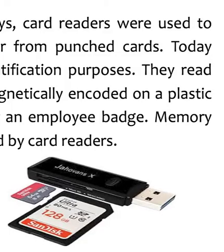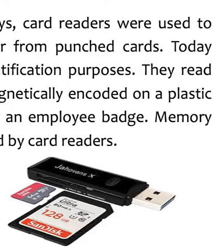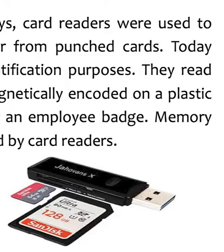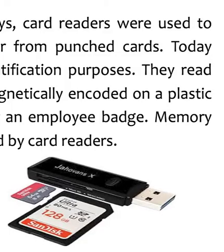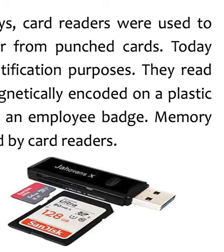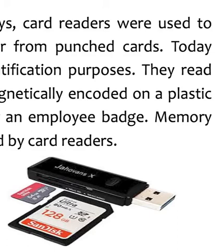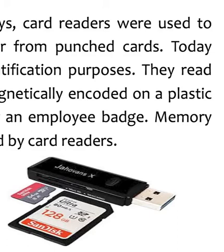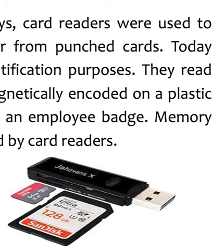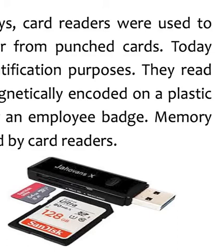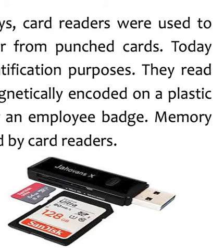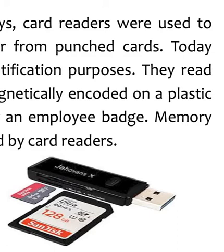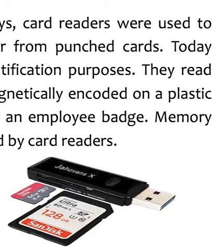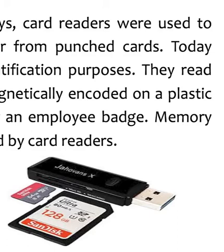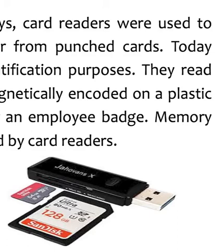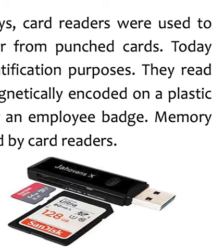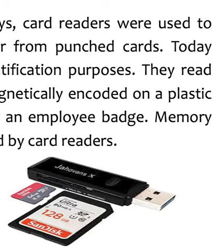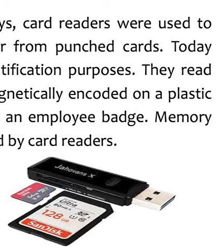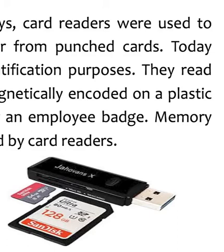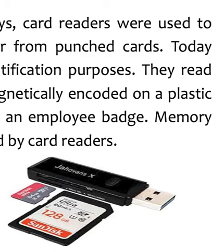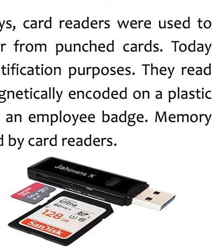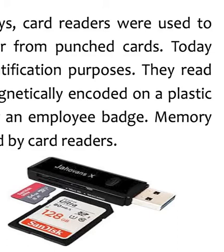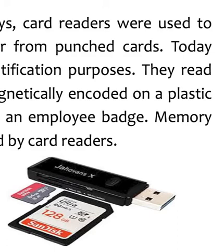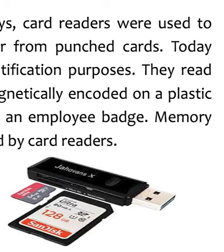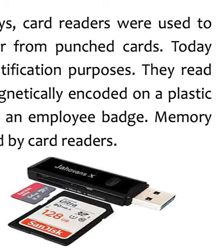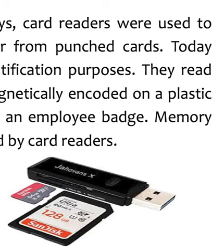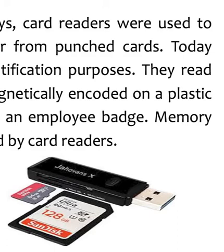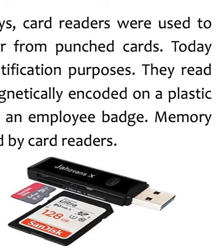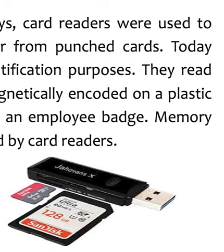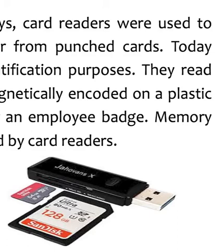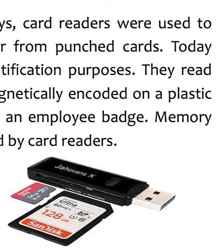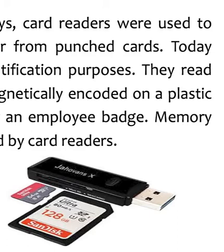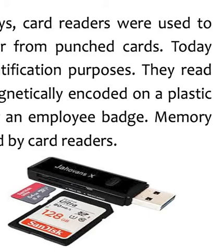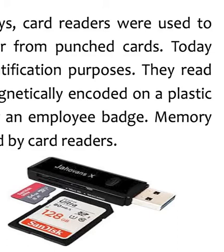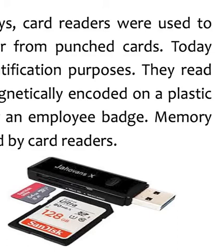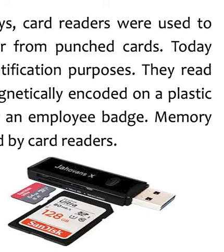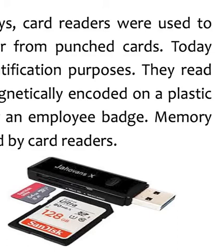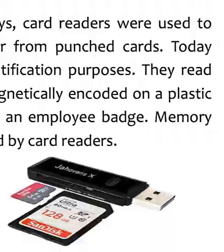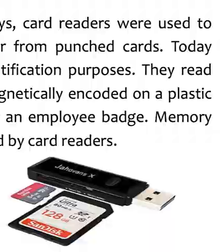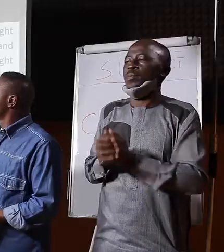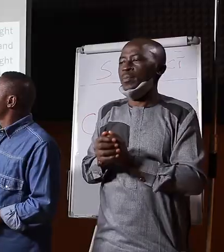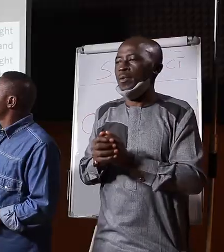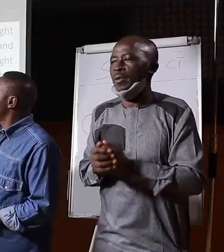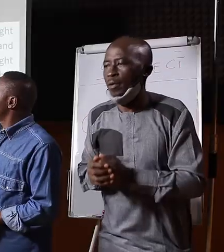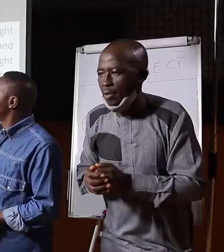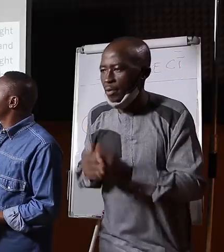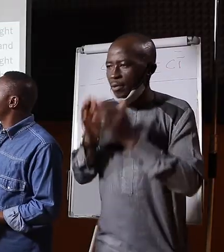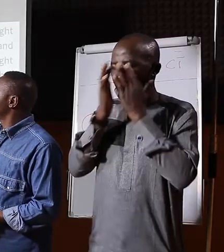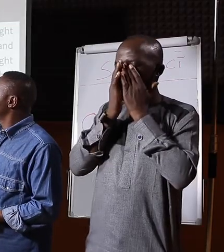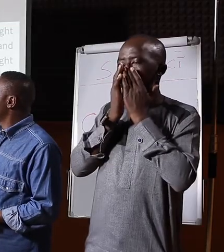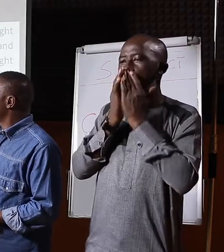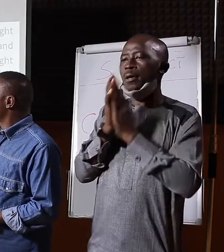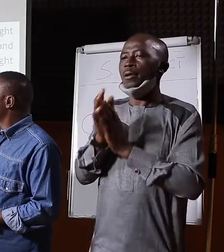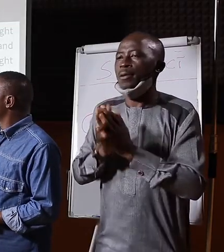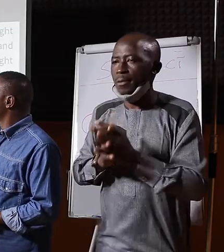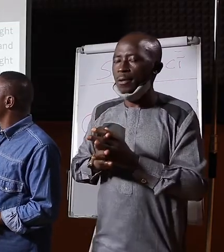here. They come in different form, different sizes. We have what we call